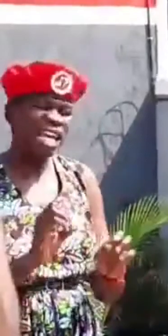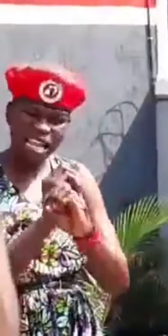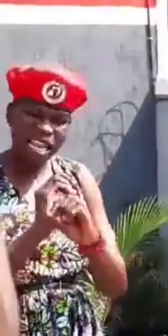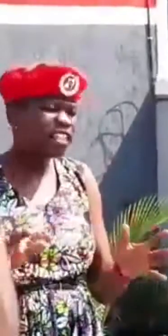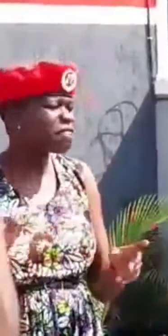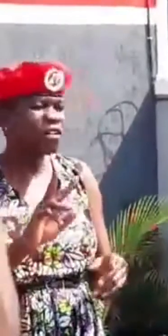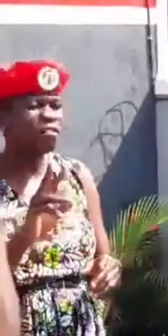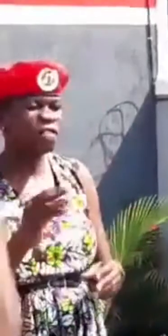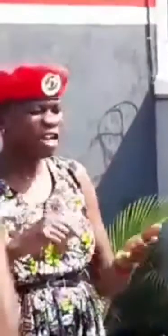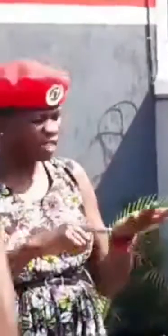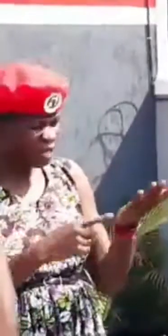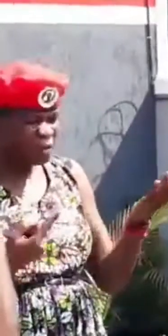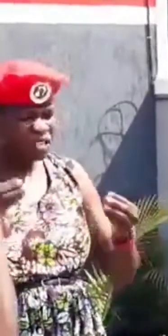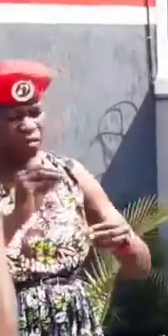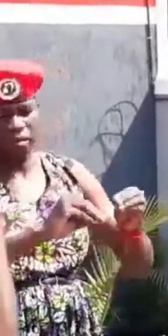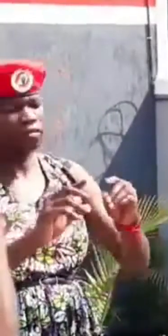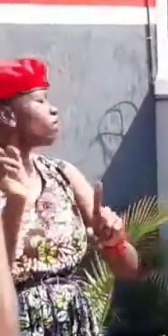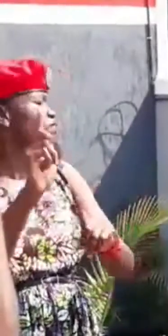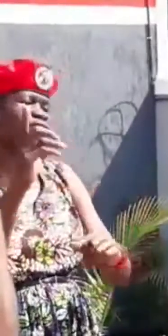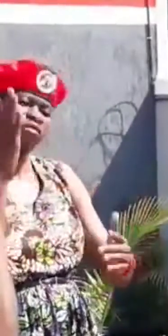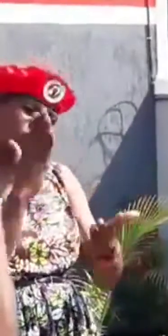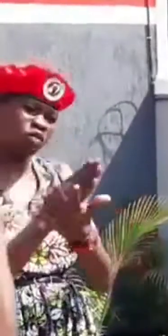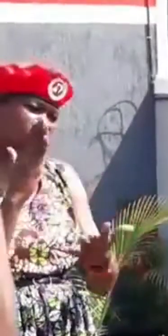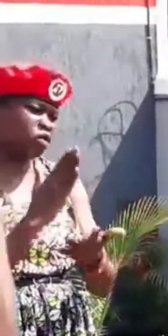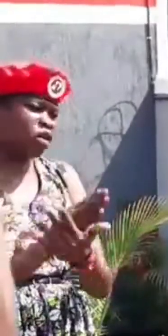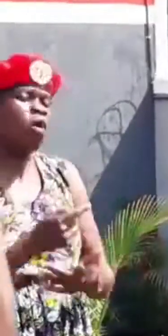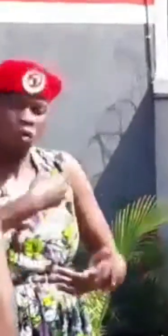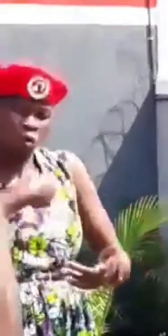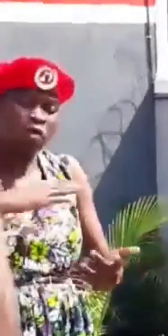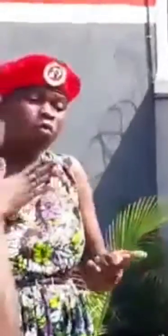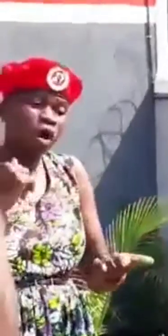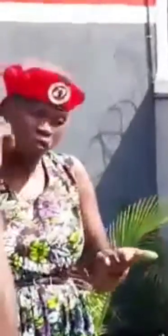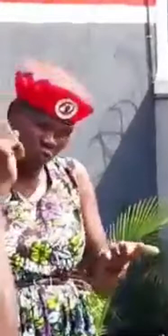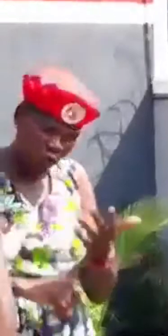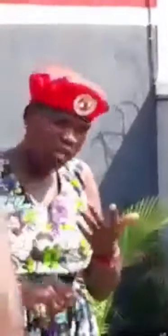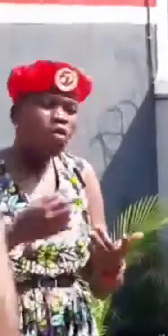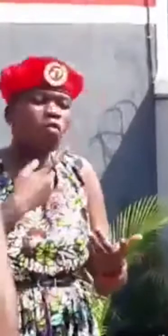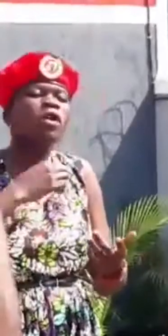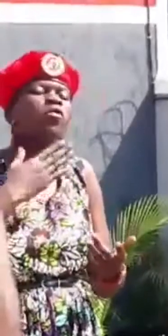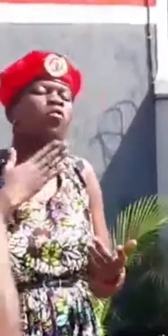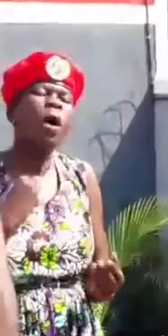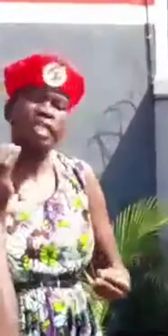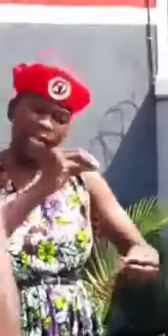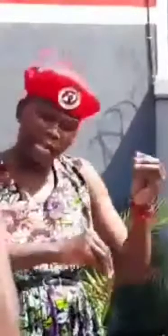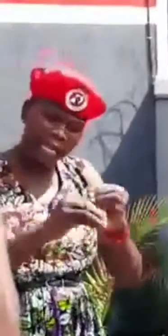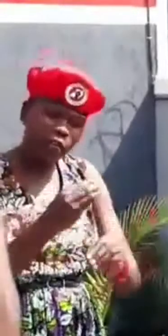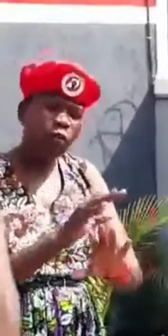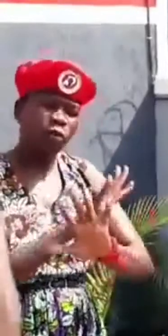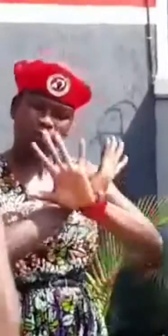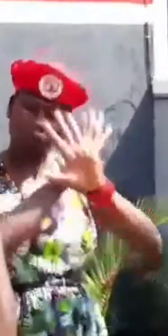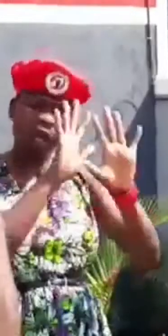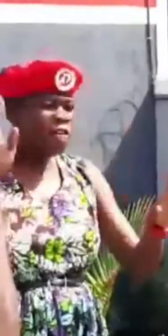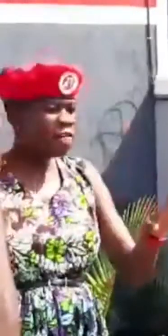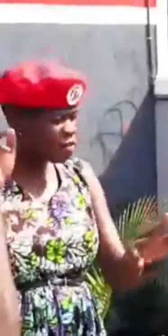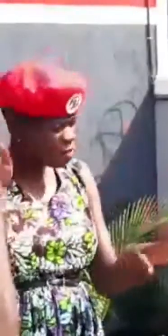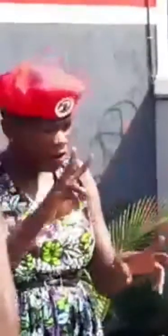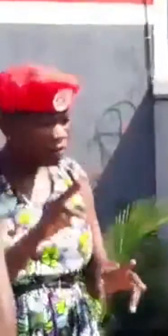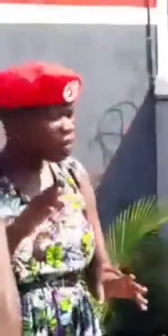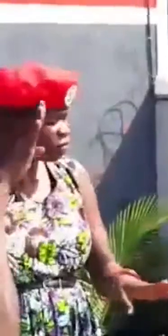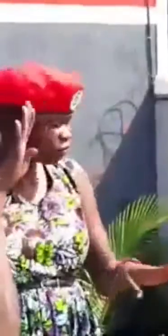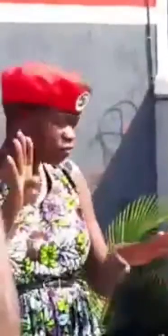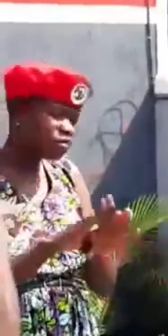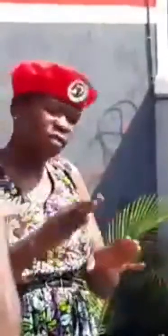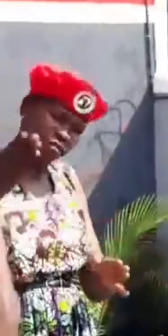a scientific election, ladies and gentlemen. For us, what we are going for is a real election